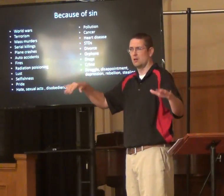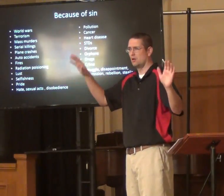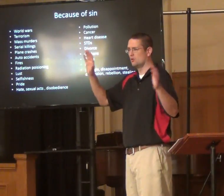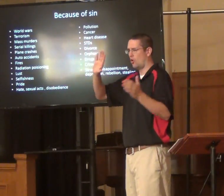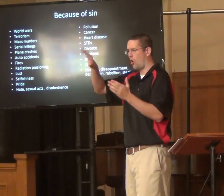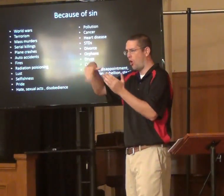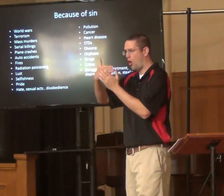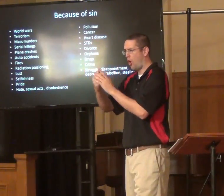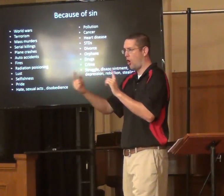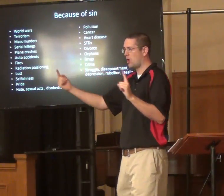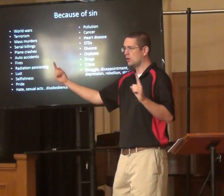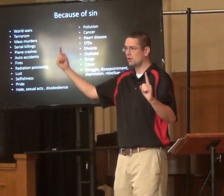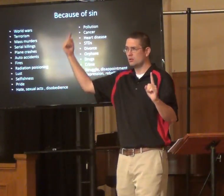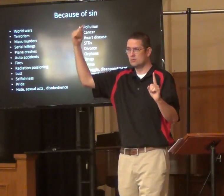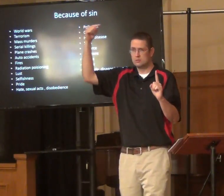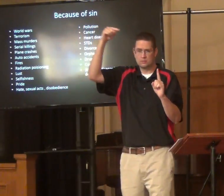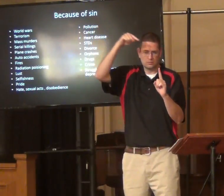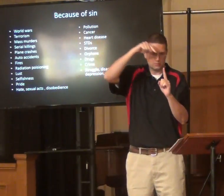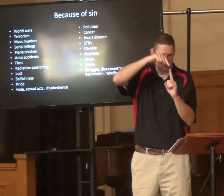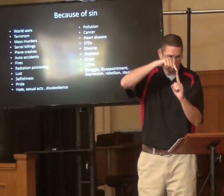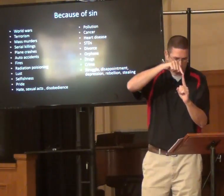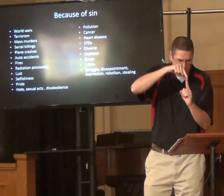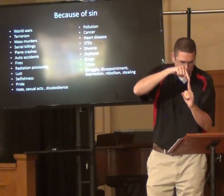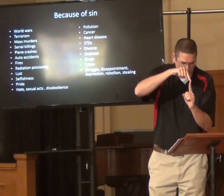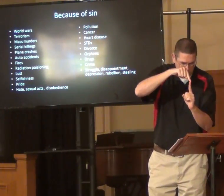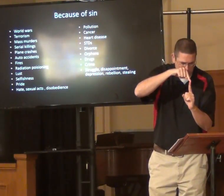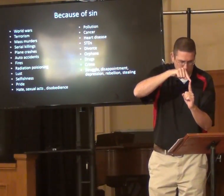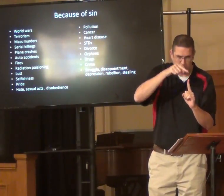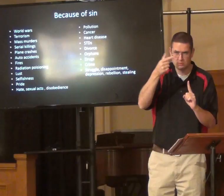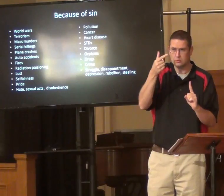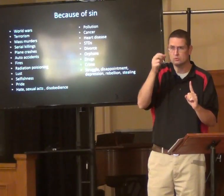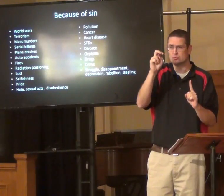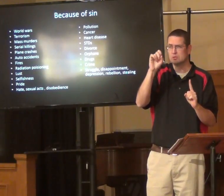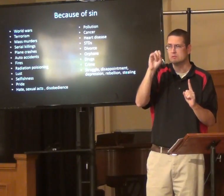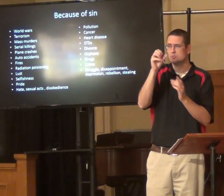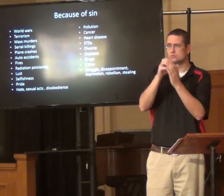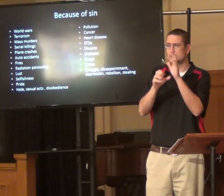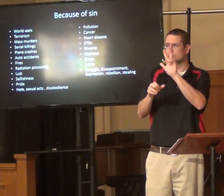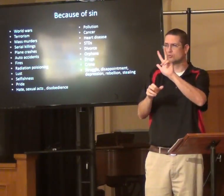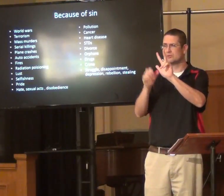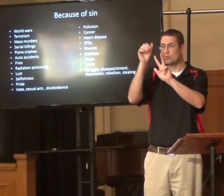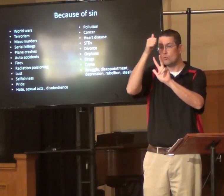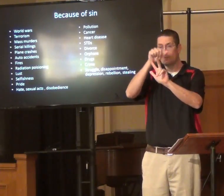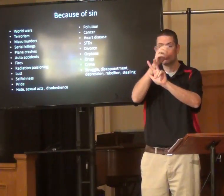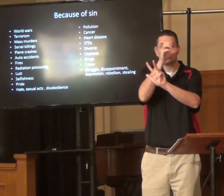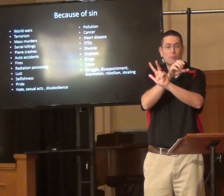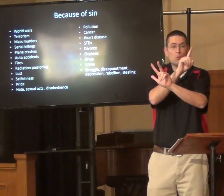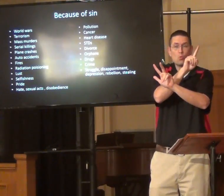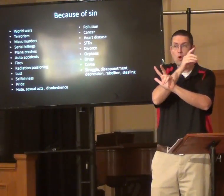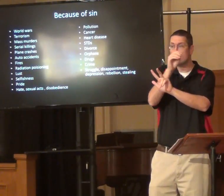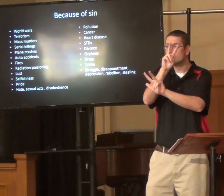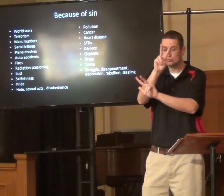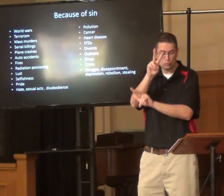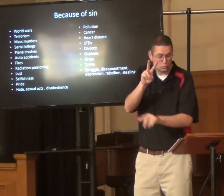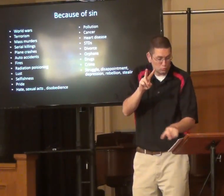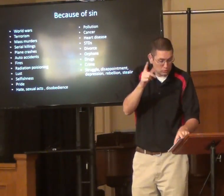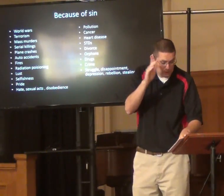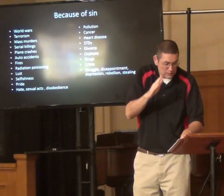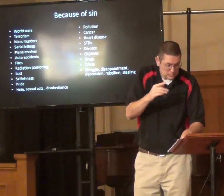and on and on. It all goes back to Genesis chapter 3. Remember chapter 1 and